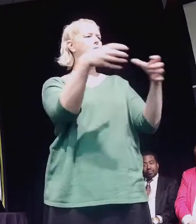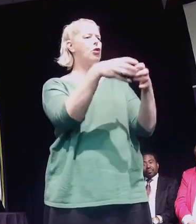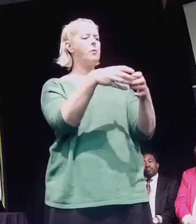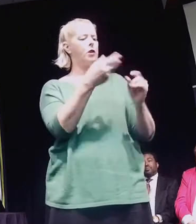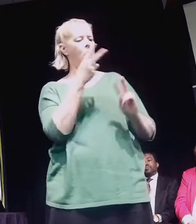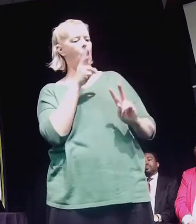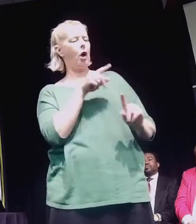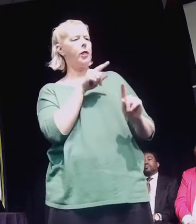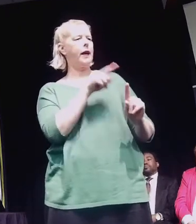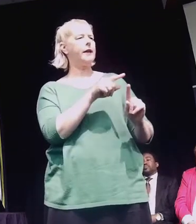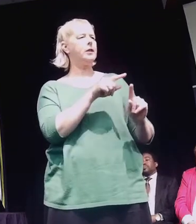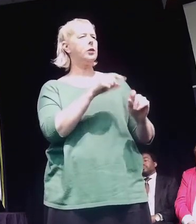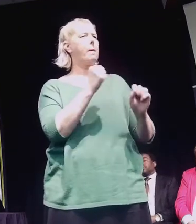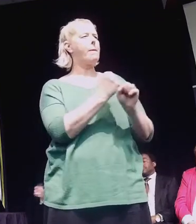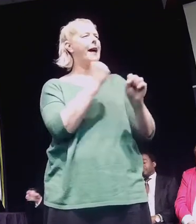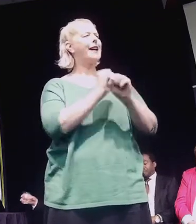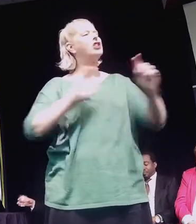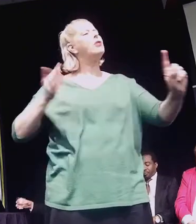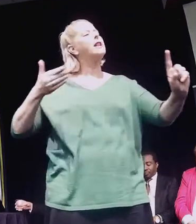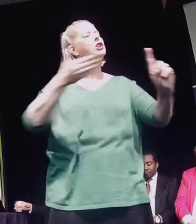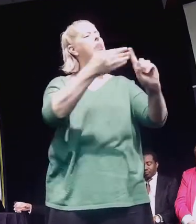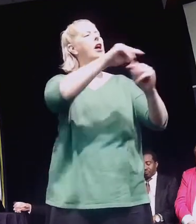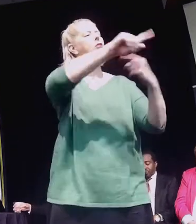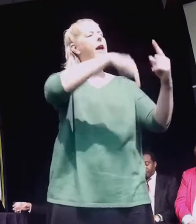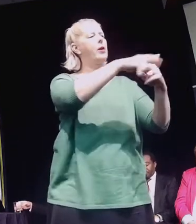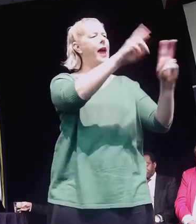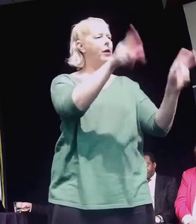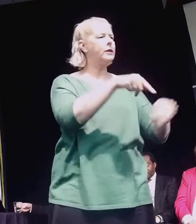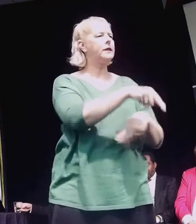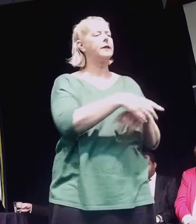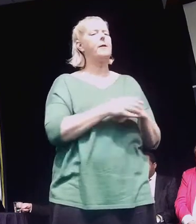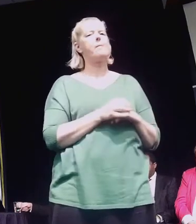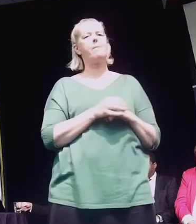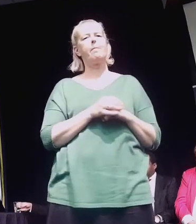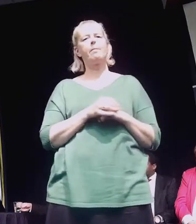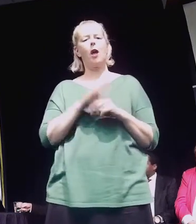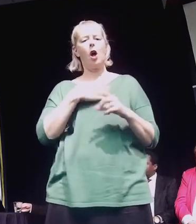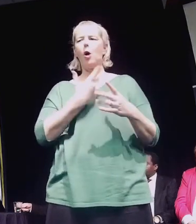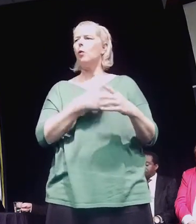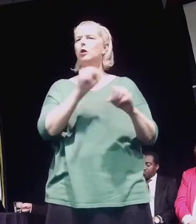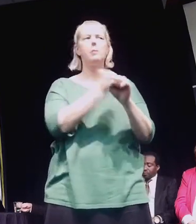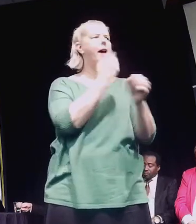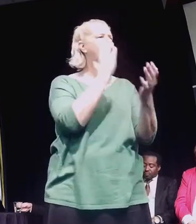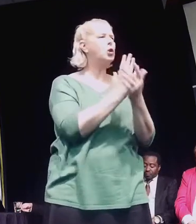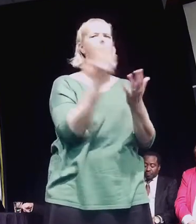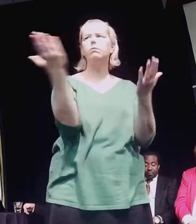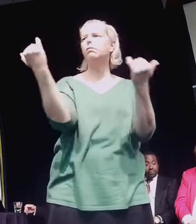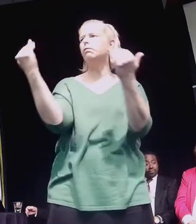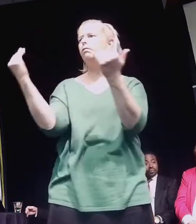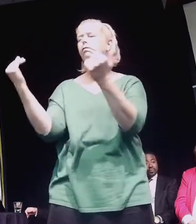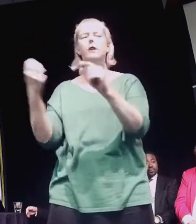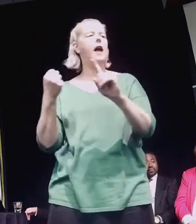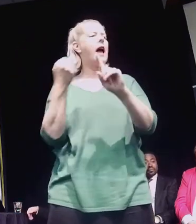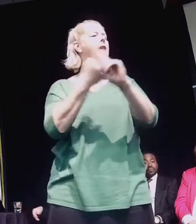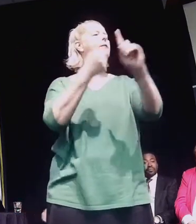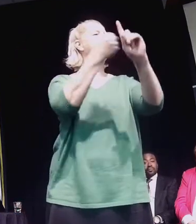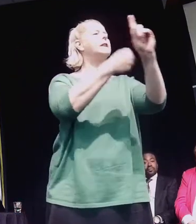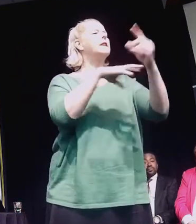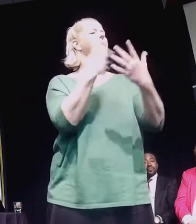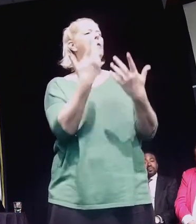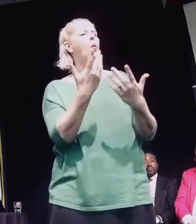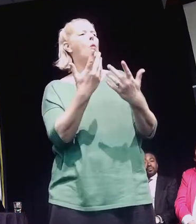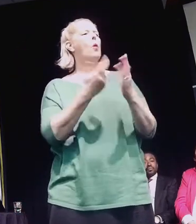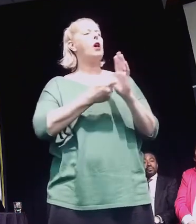formation of the strategy itself, I would ensure that there are people from advocates of homeless people and advocates of tenants and renters